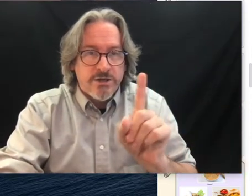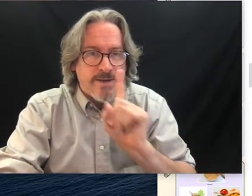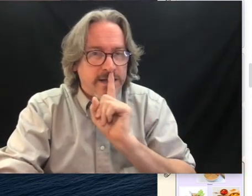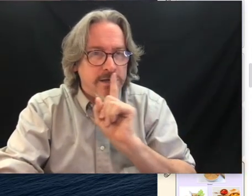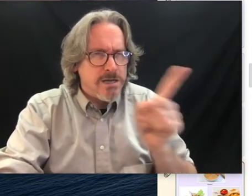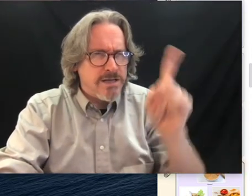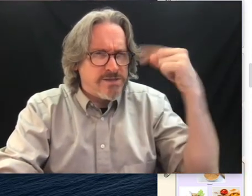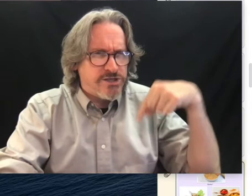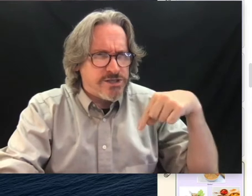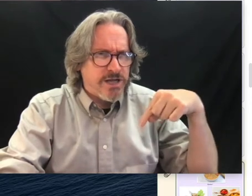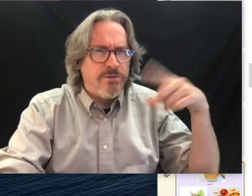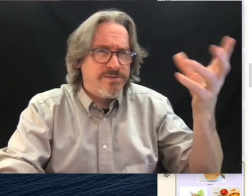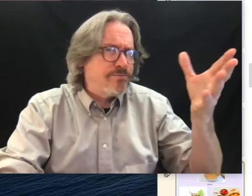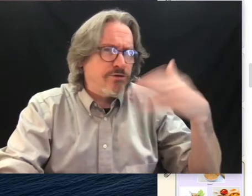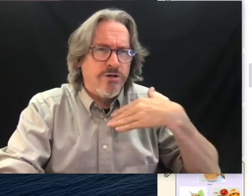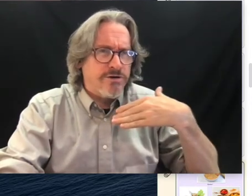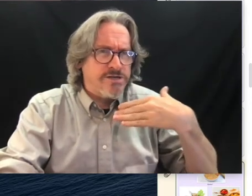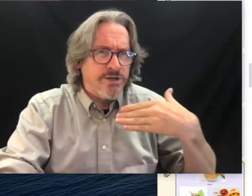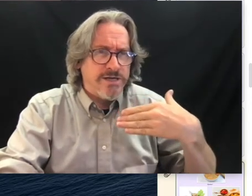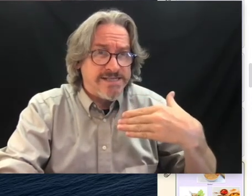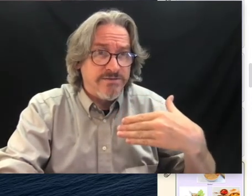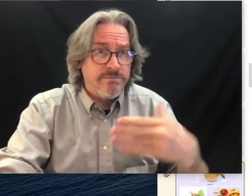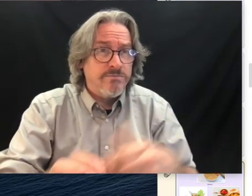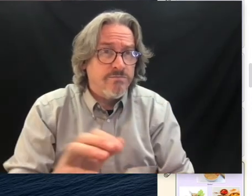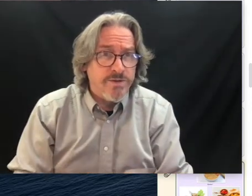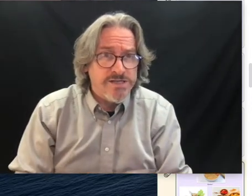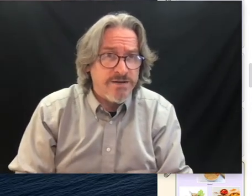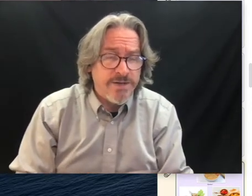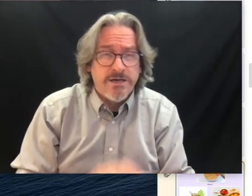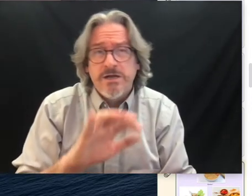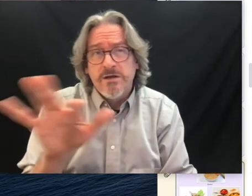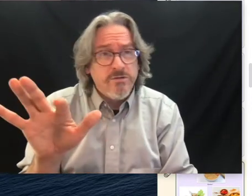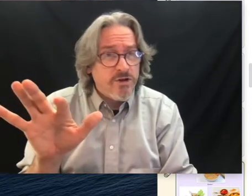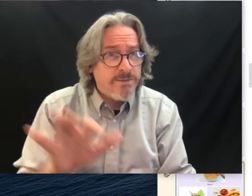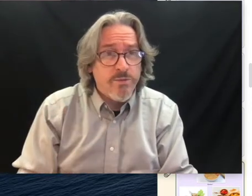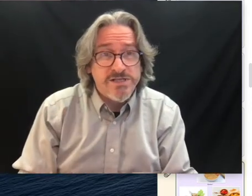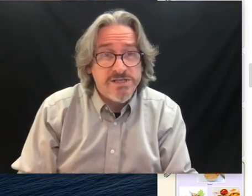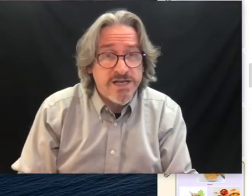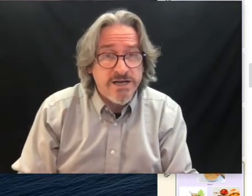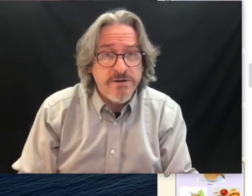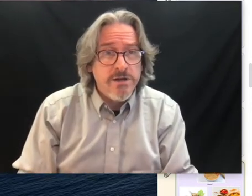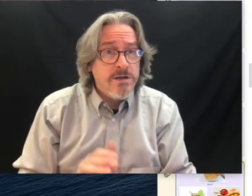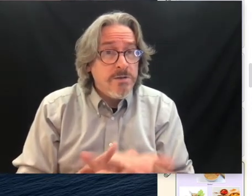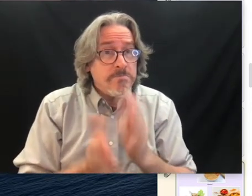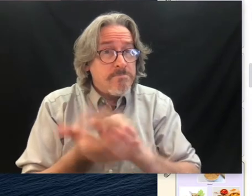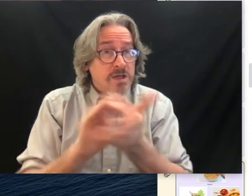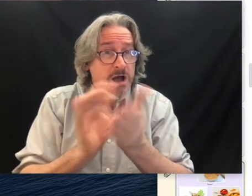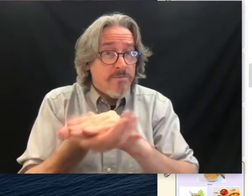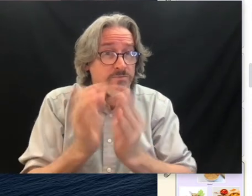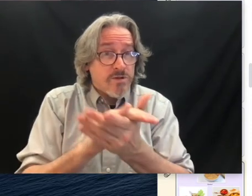take a look back in, I think it was earlier in Unit 7 when we signed pita. Look it up and what's the sign.